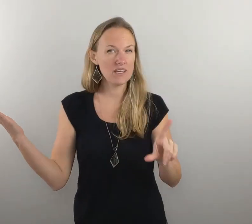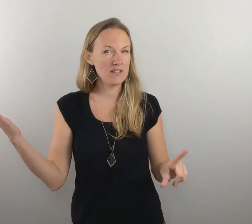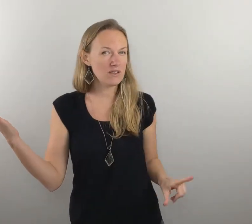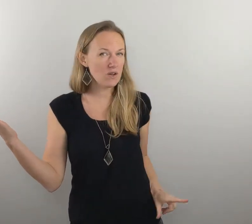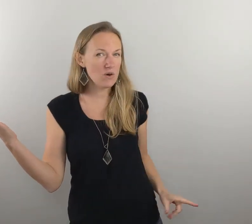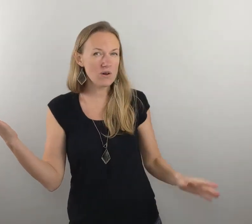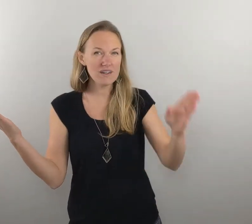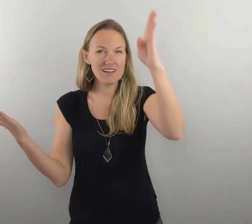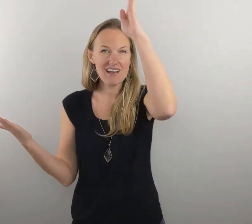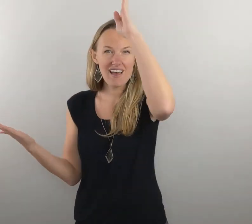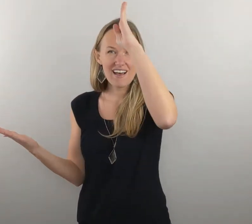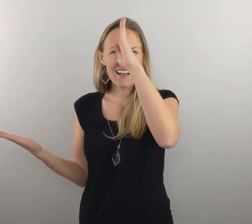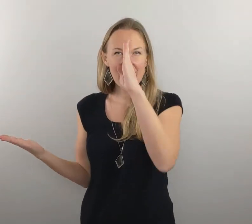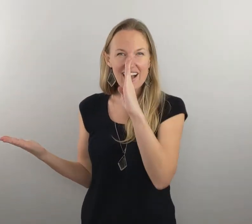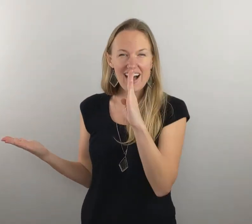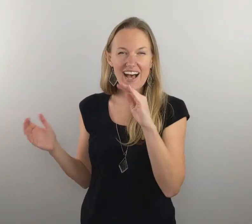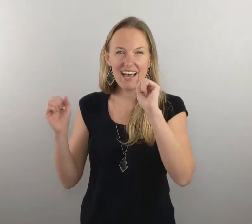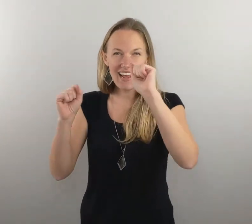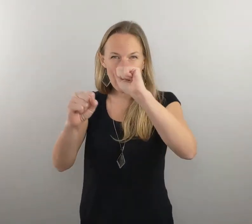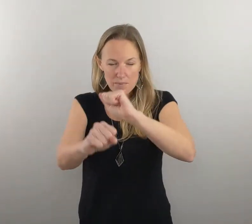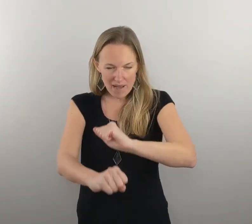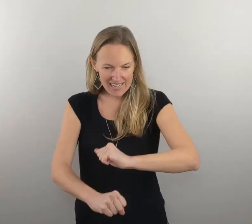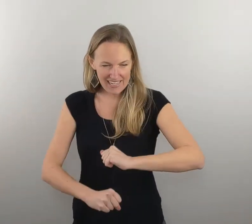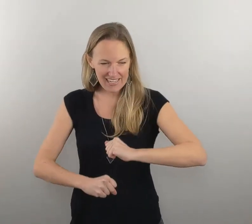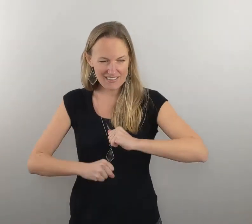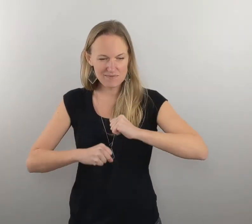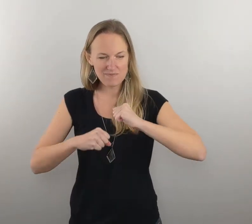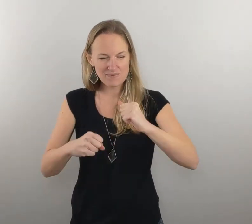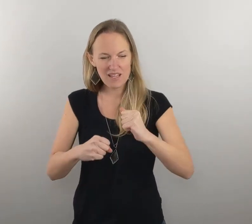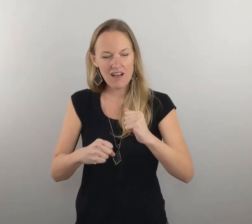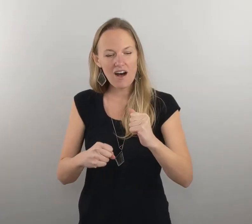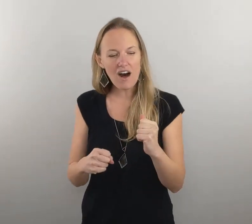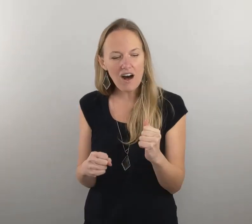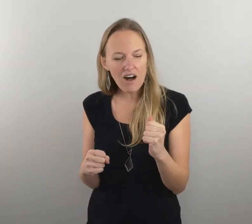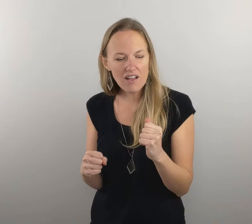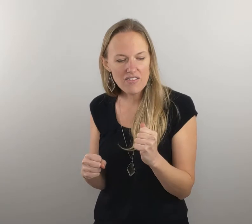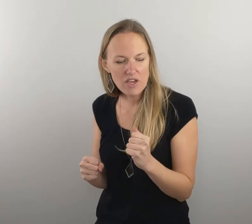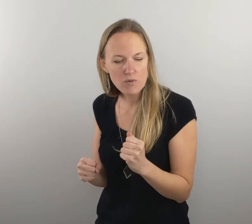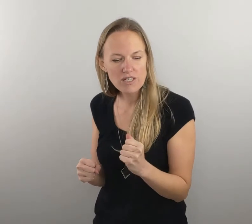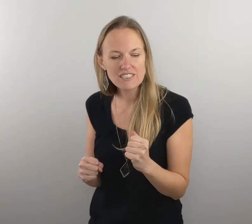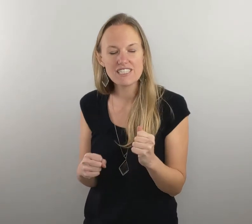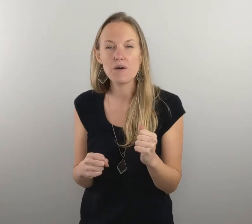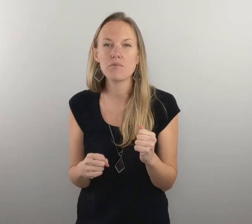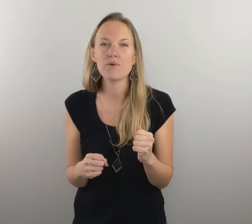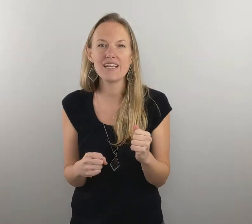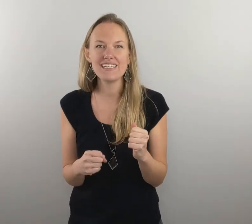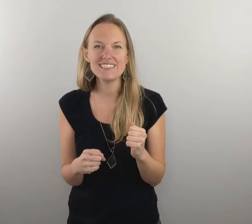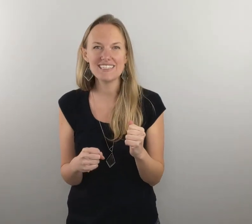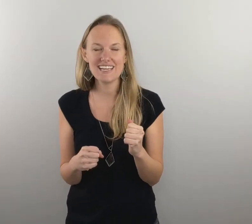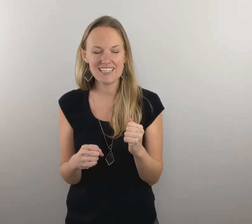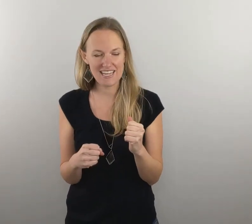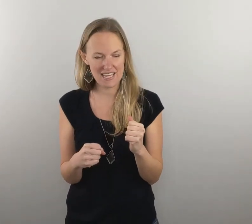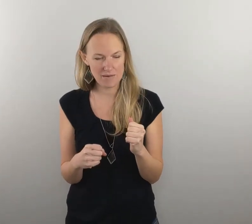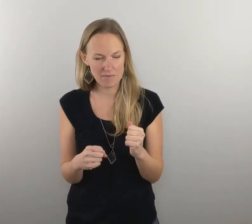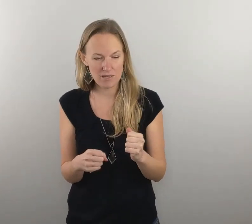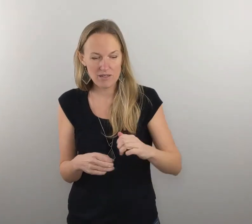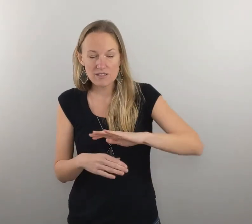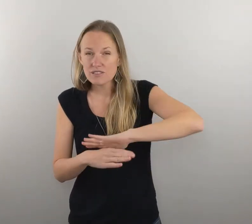1, Lord God Almighty, all thy works shall praise thy name.